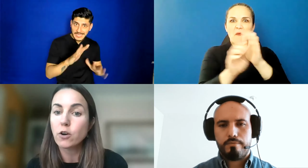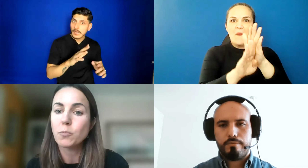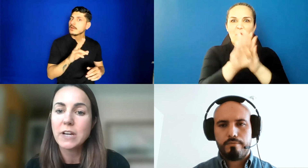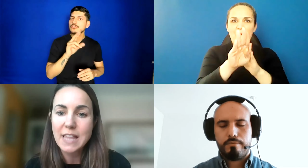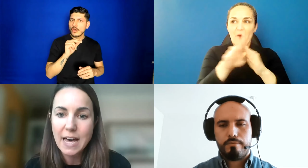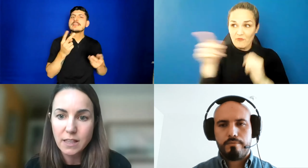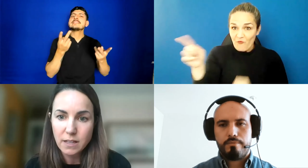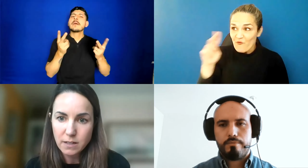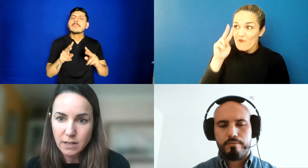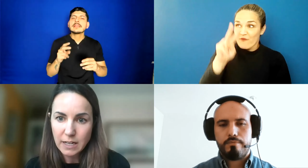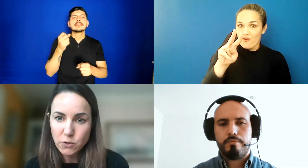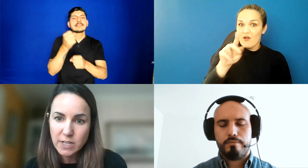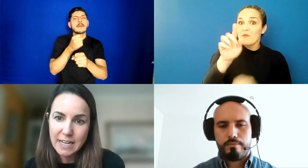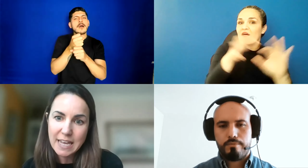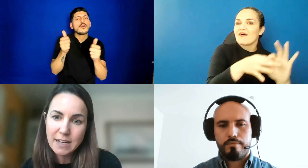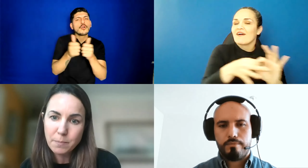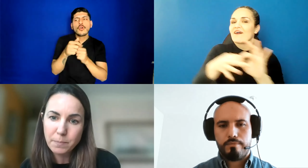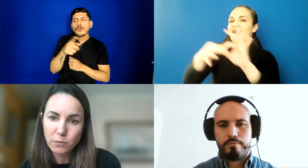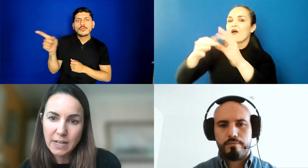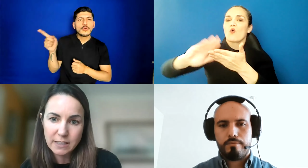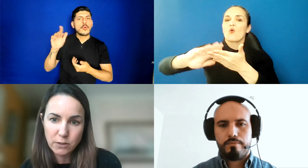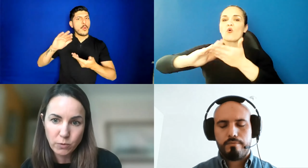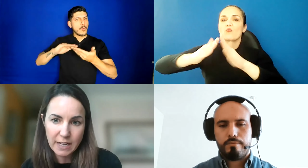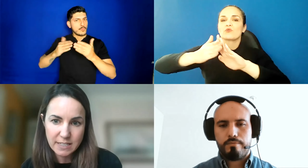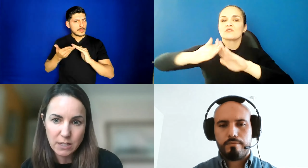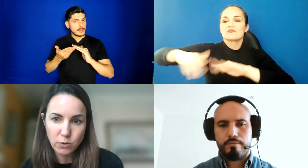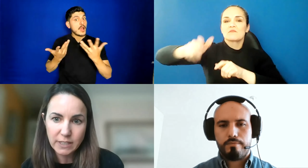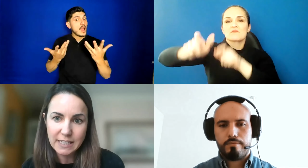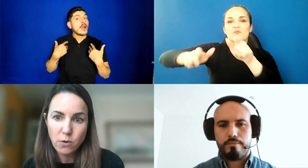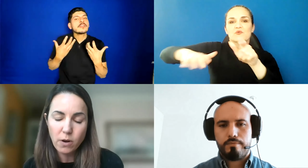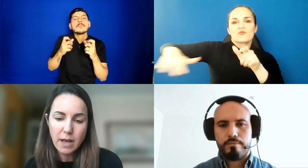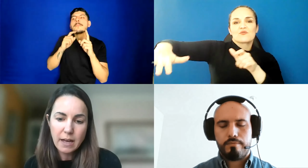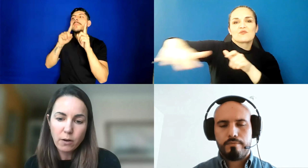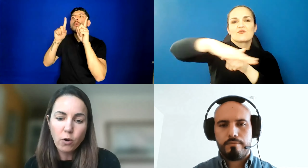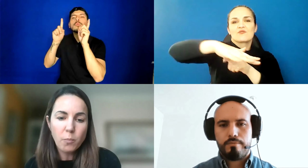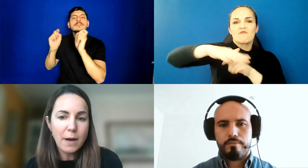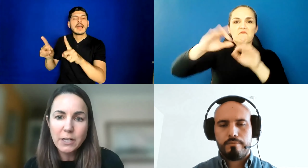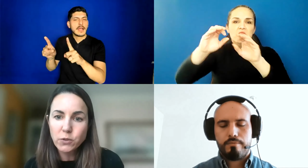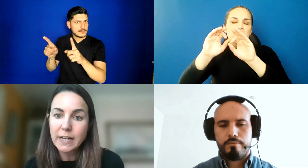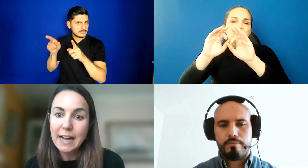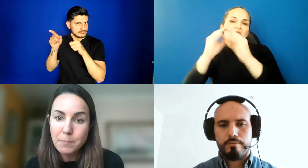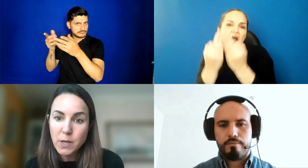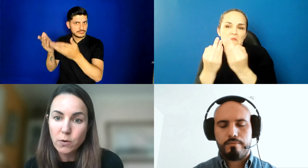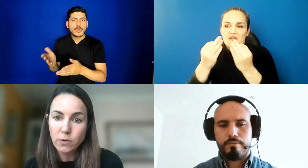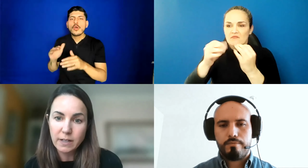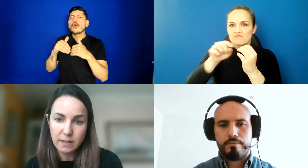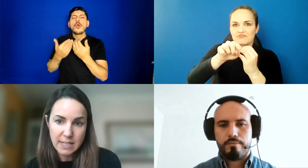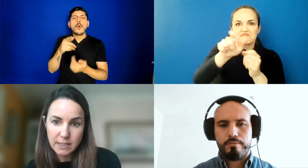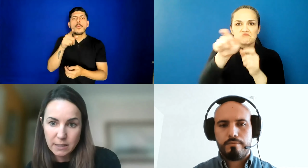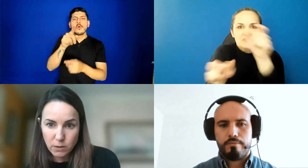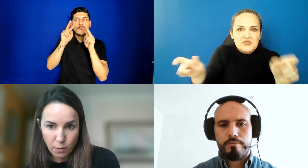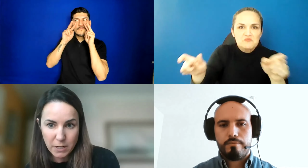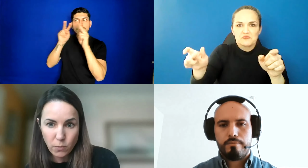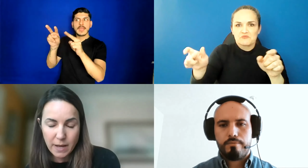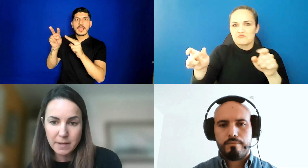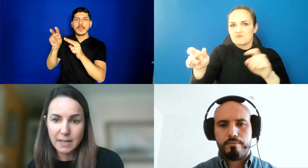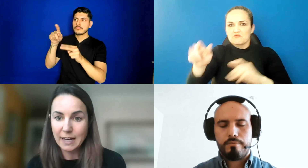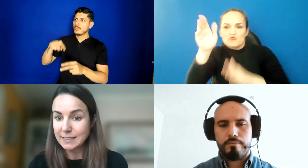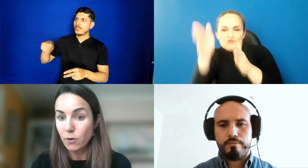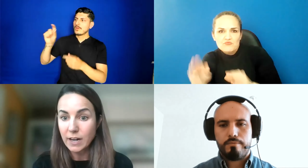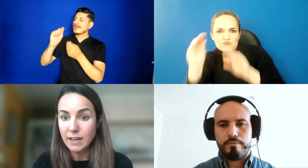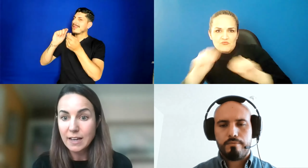and the work that you have undertaken with the community? So You who have been a witness of these